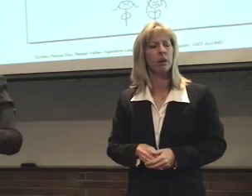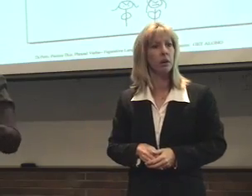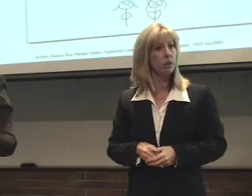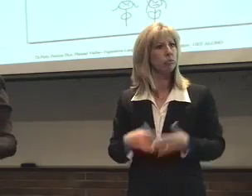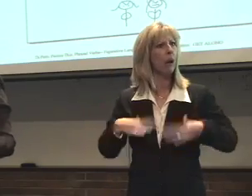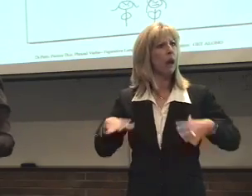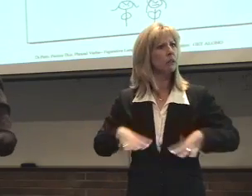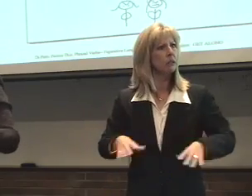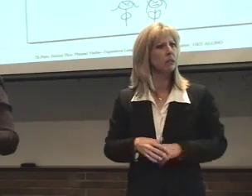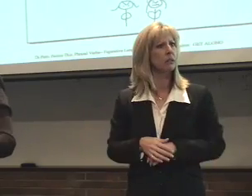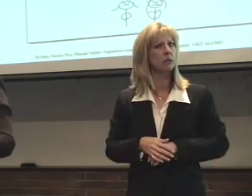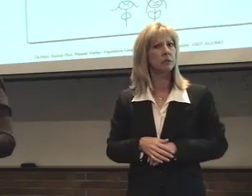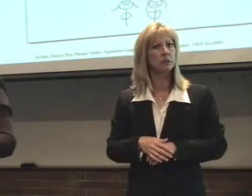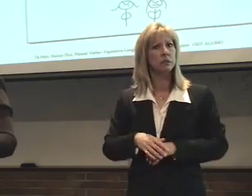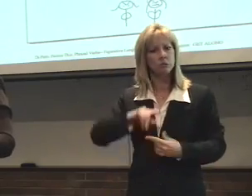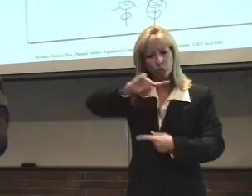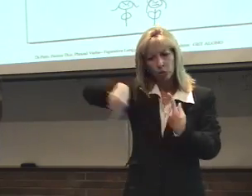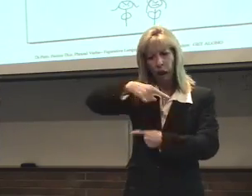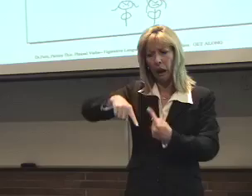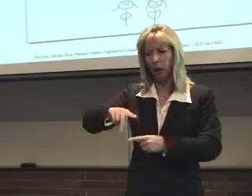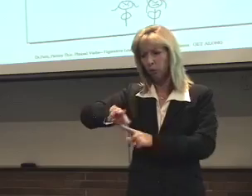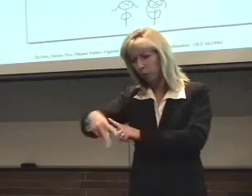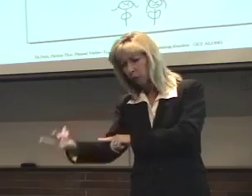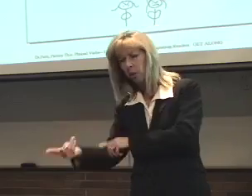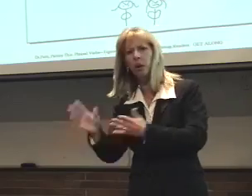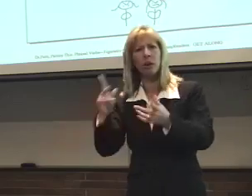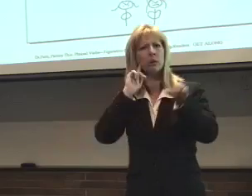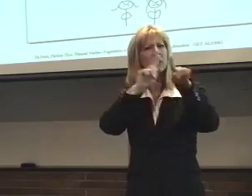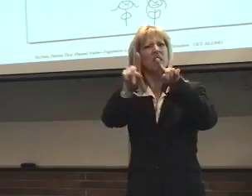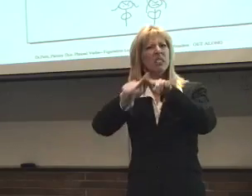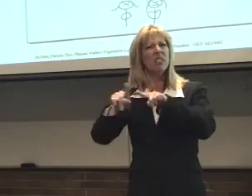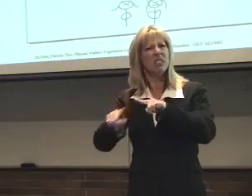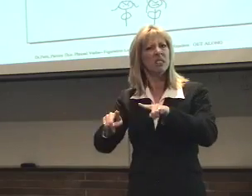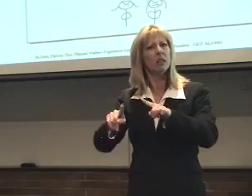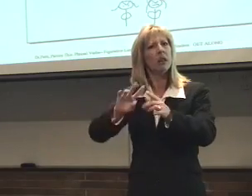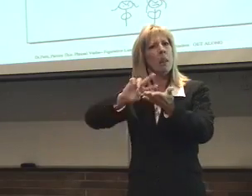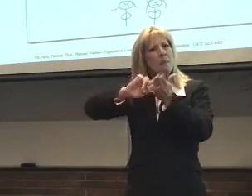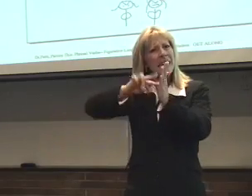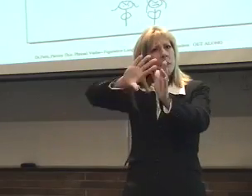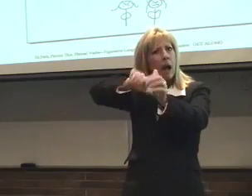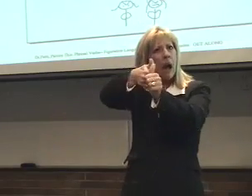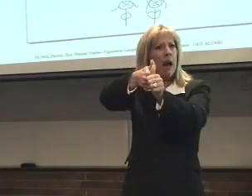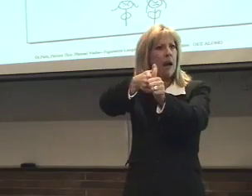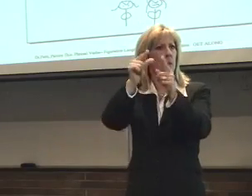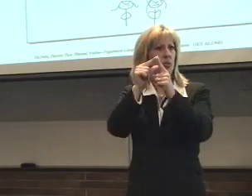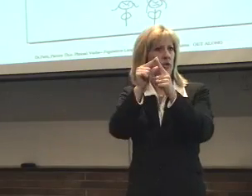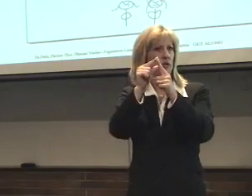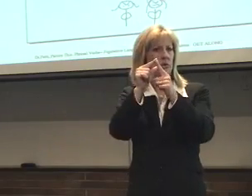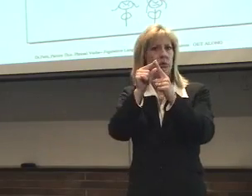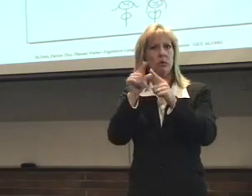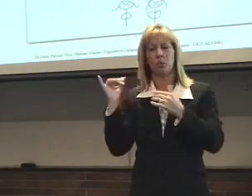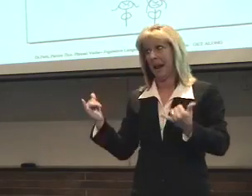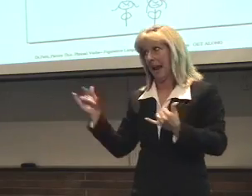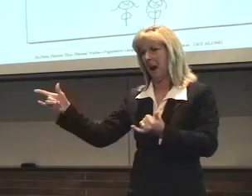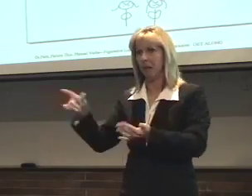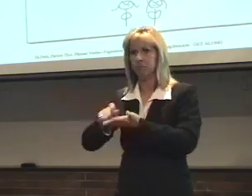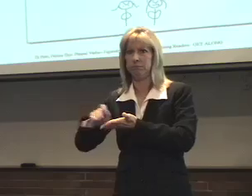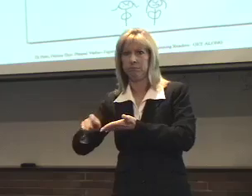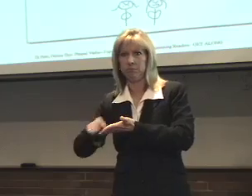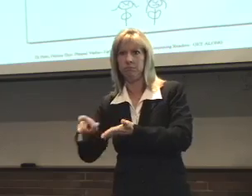Turn around. Turn over. Tons and tons of them. So that's a book that's coming out now. Get along. You would never sign